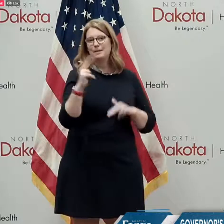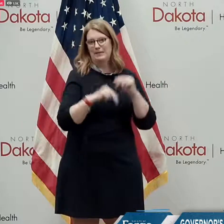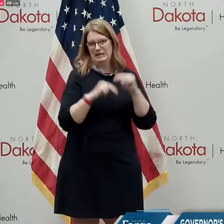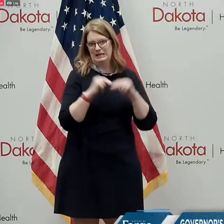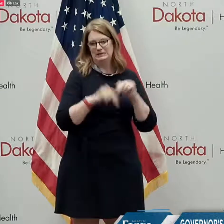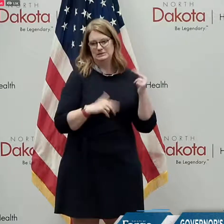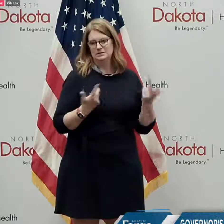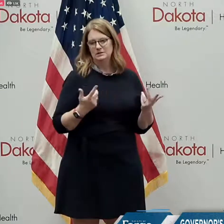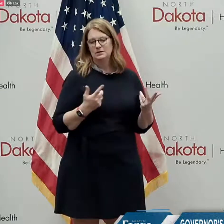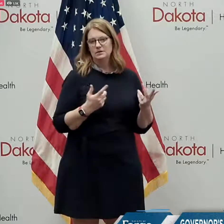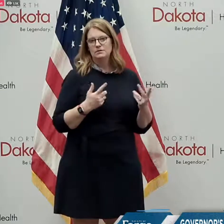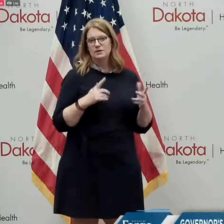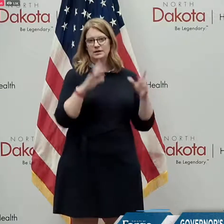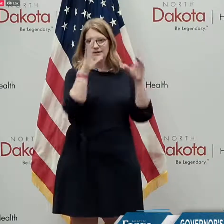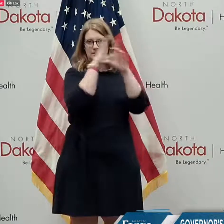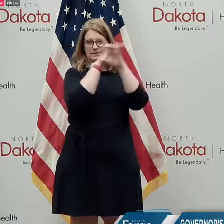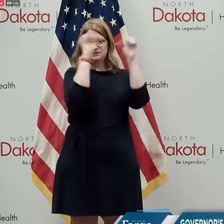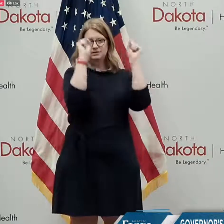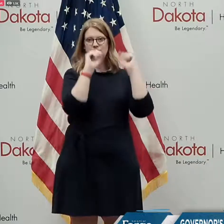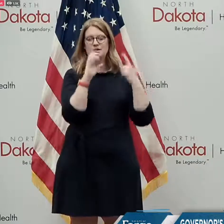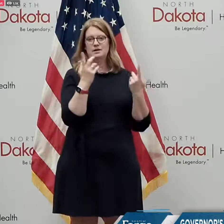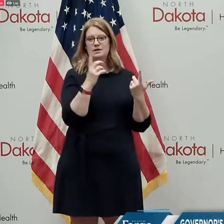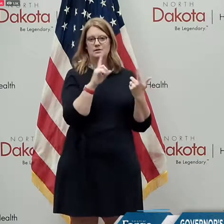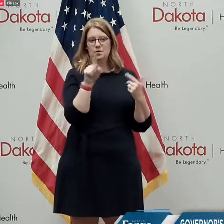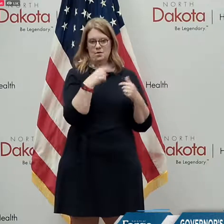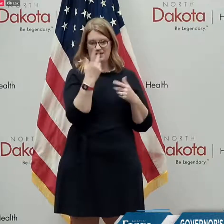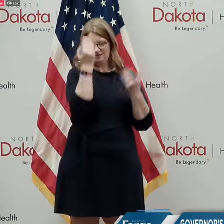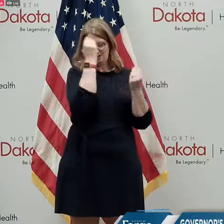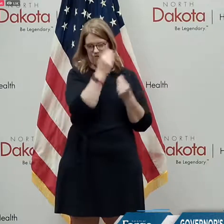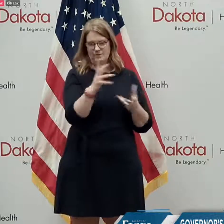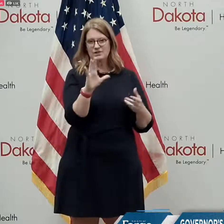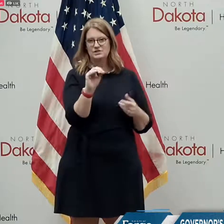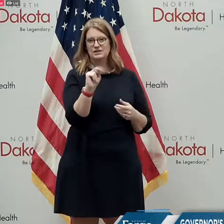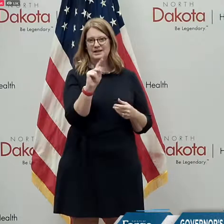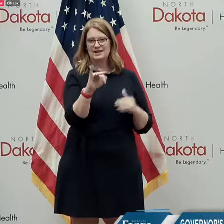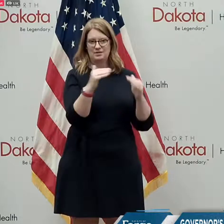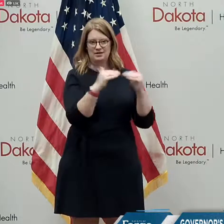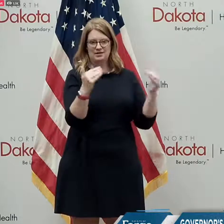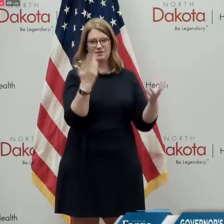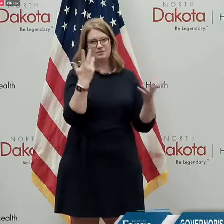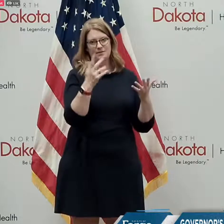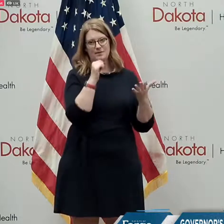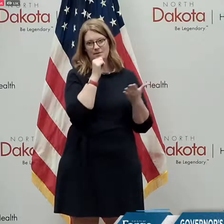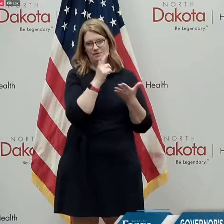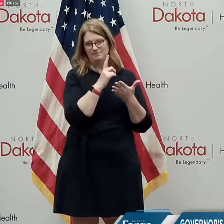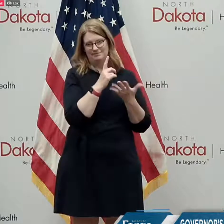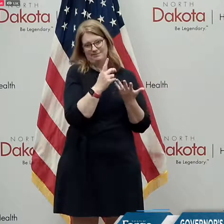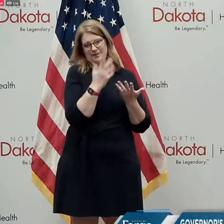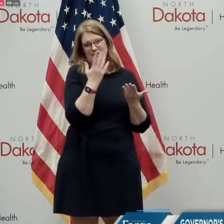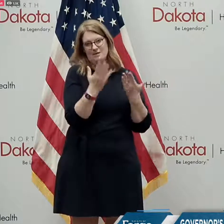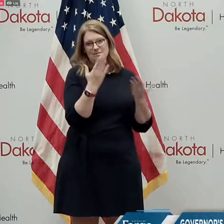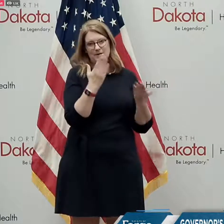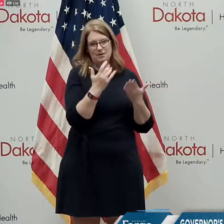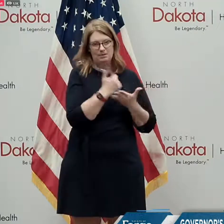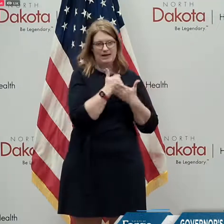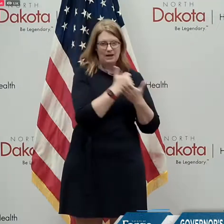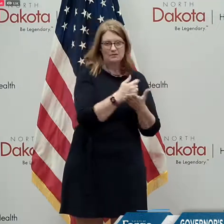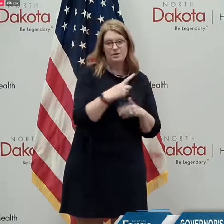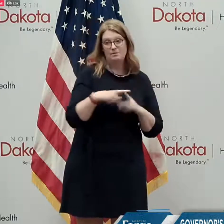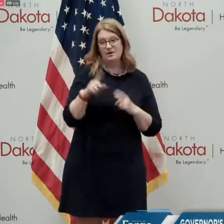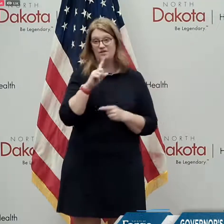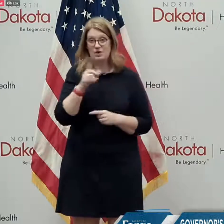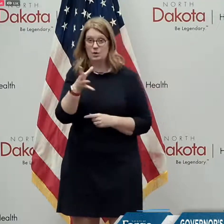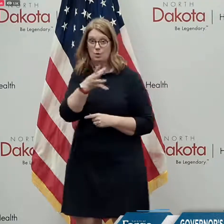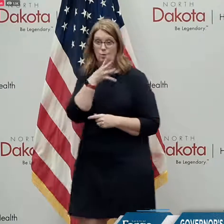so for a superintendent to only get information at the county level, that might not be very helpful for them. In a very rural county,